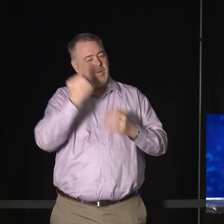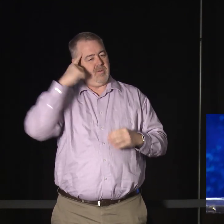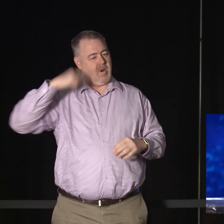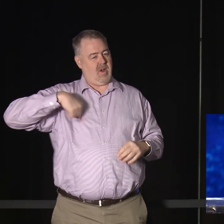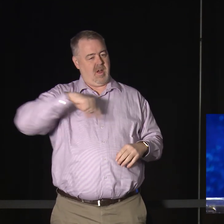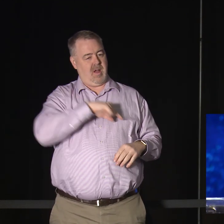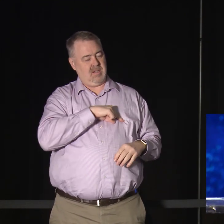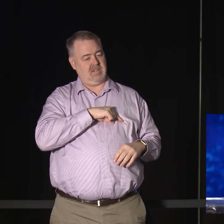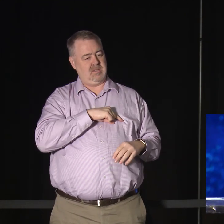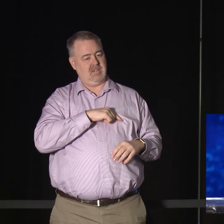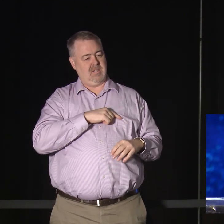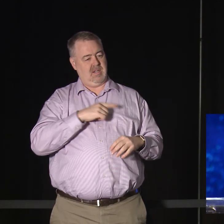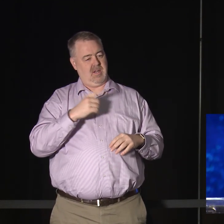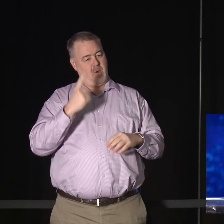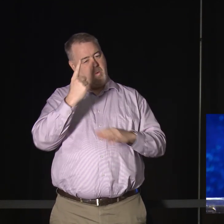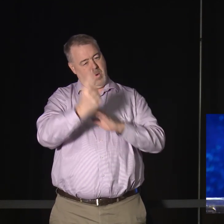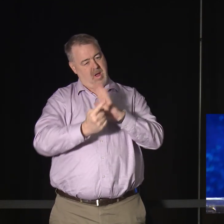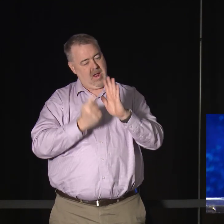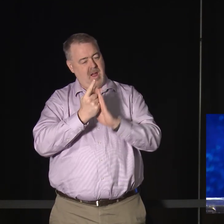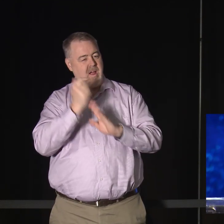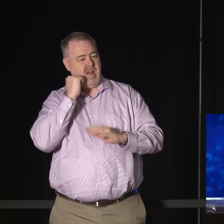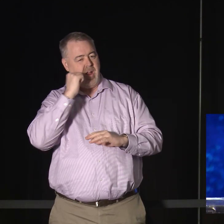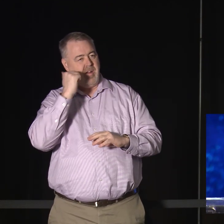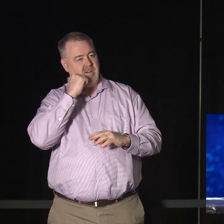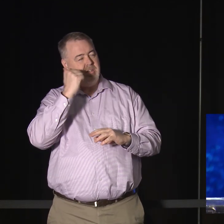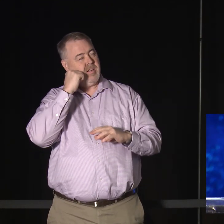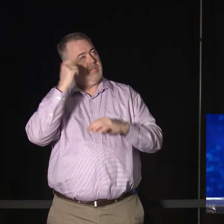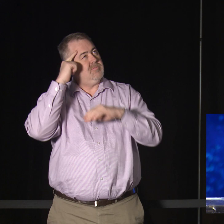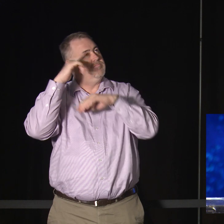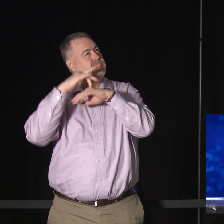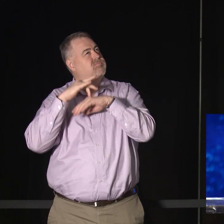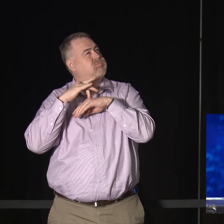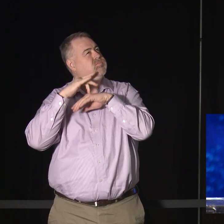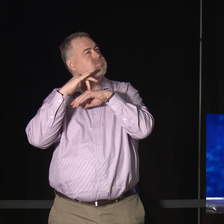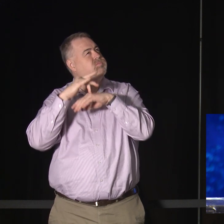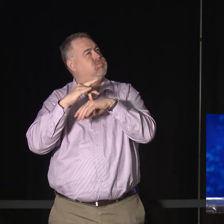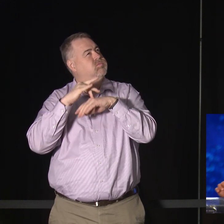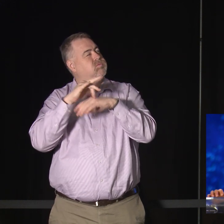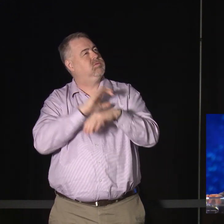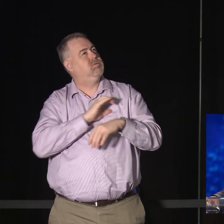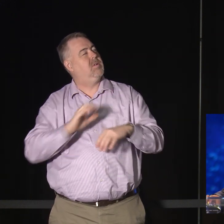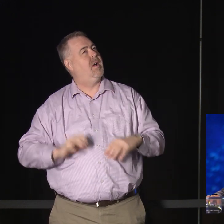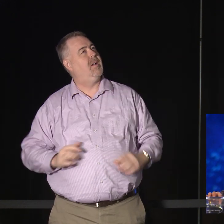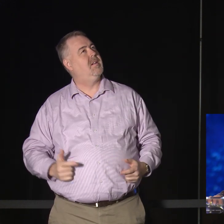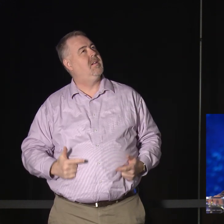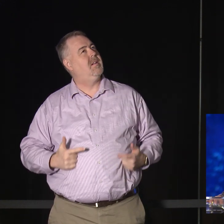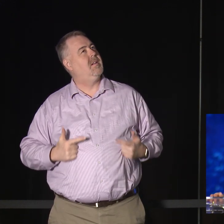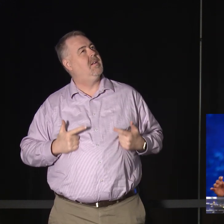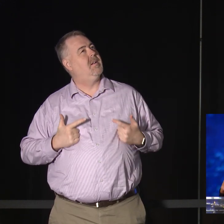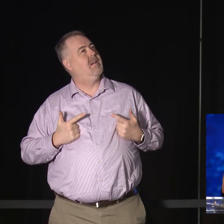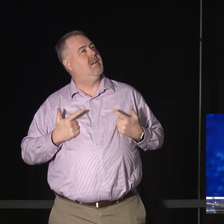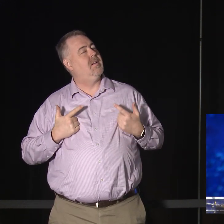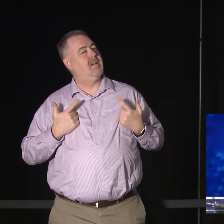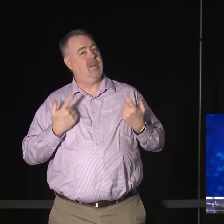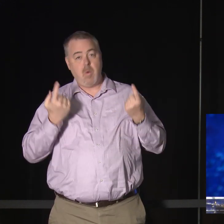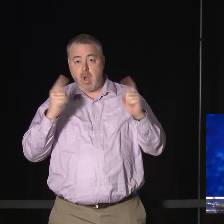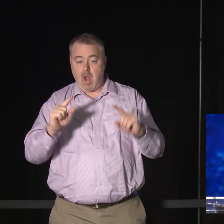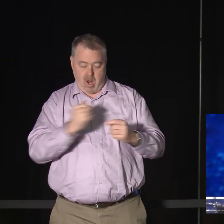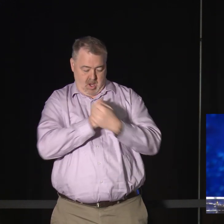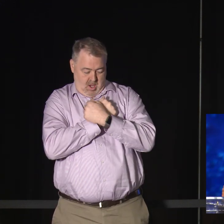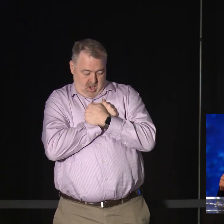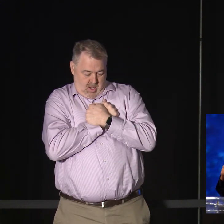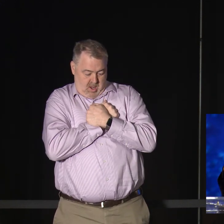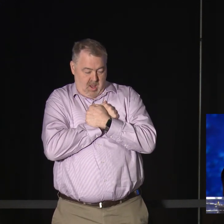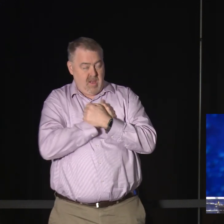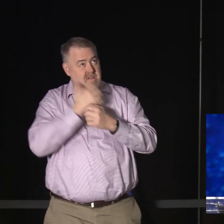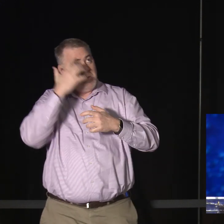thoughtful hour each day contemplating on the life of Christ. And if we do so, it says here, our love, our confidence in